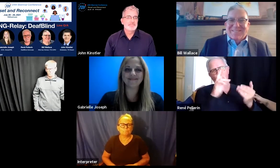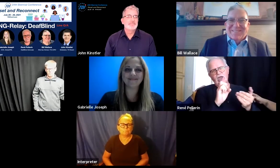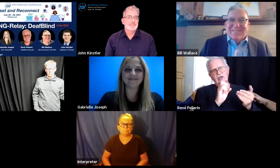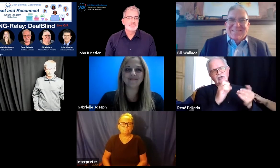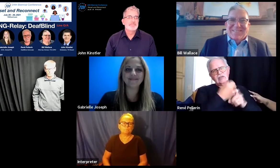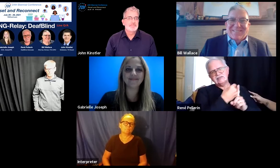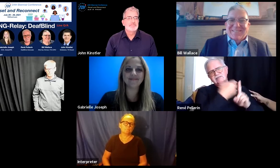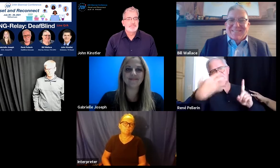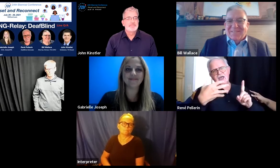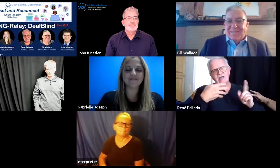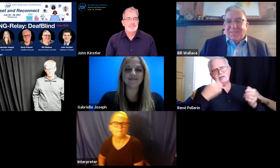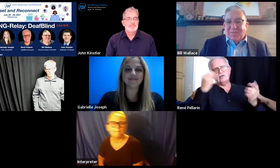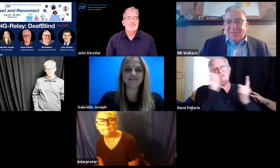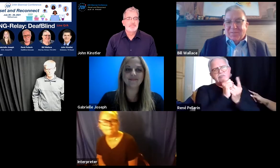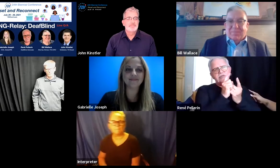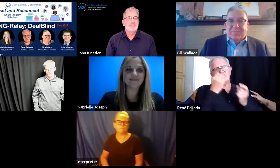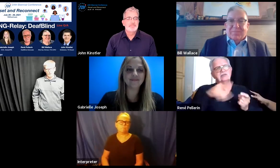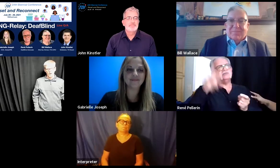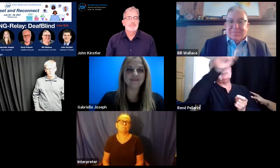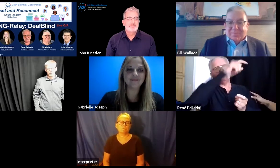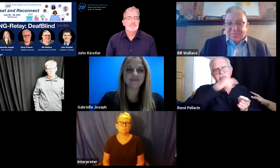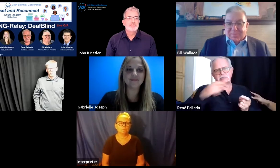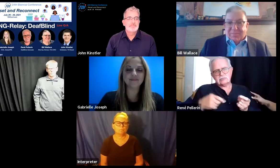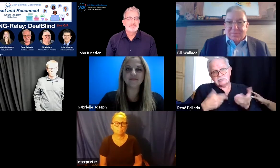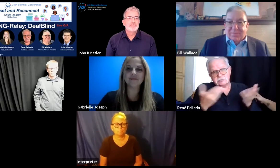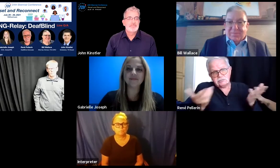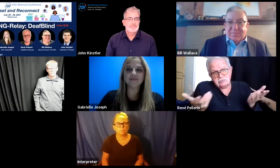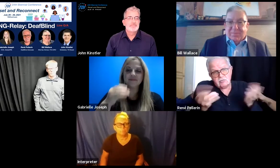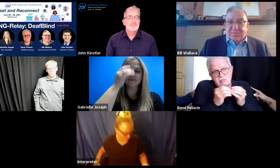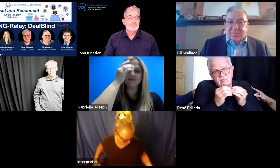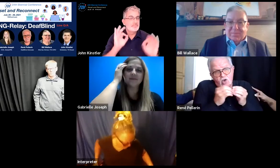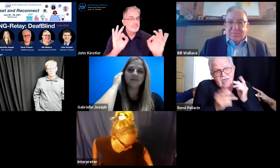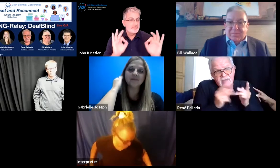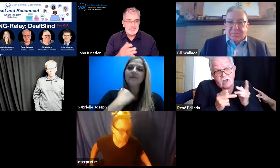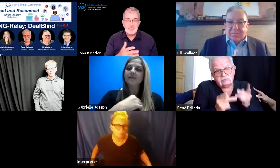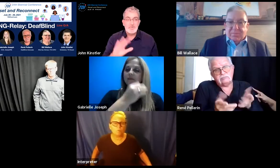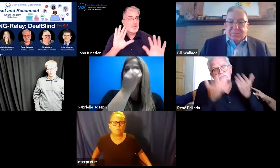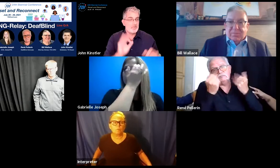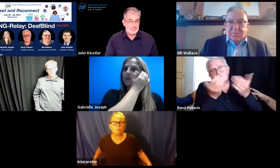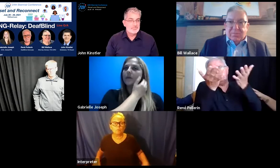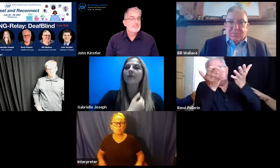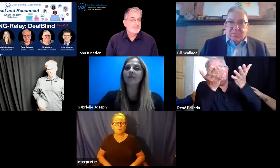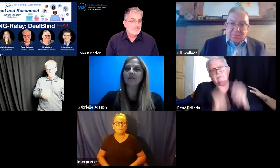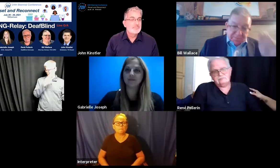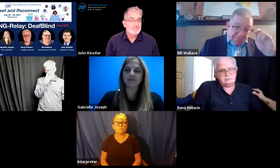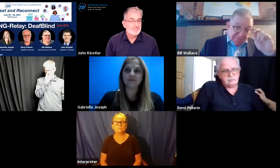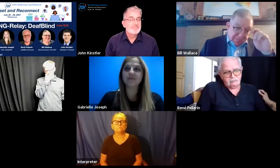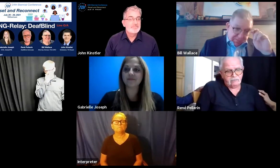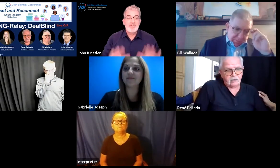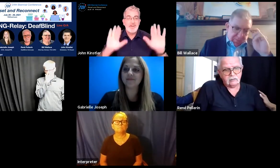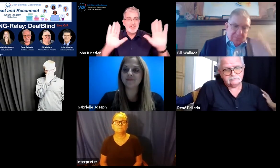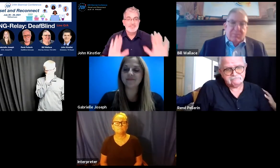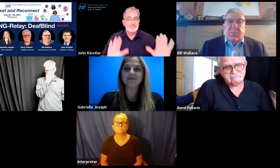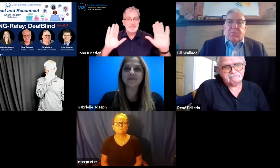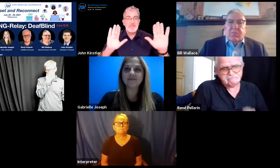there's a lot of cool options that can come with this software. So we could just build on it and expand on what we have already, and it'll benefit more people.